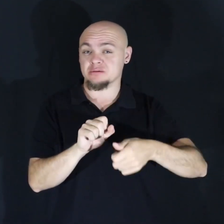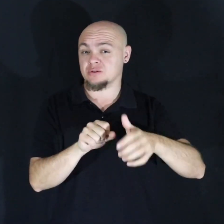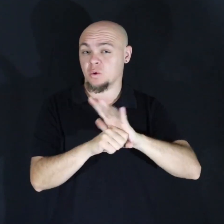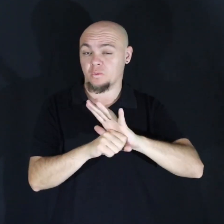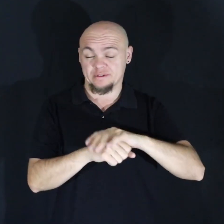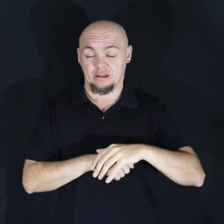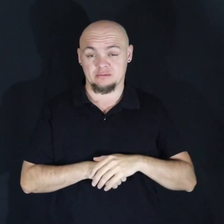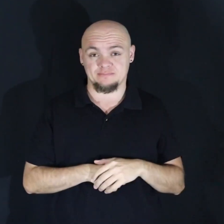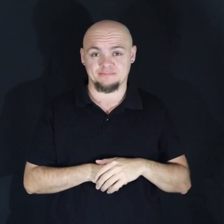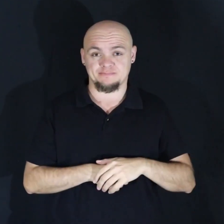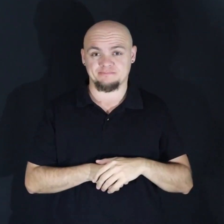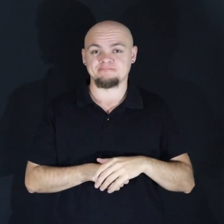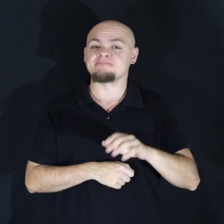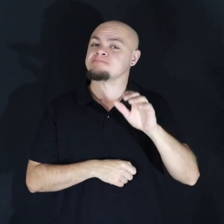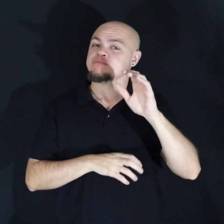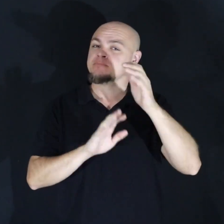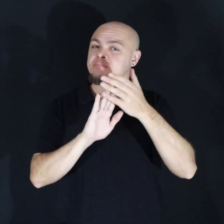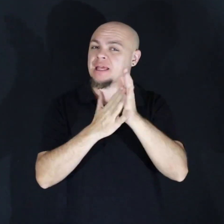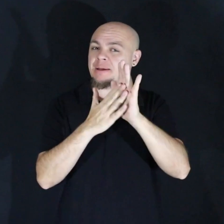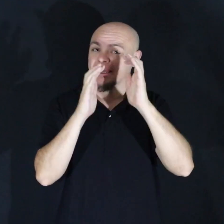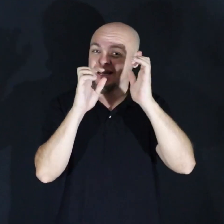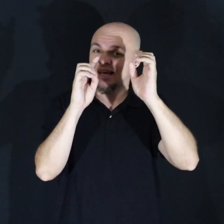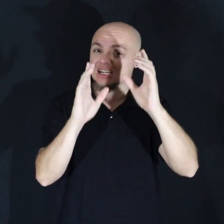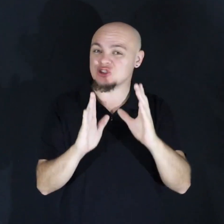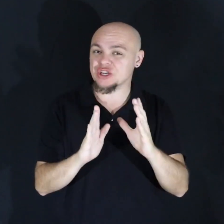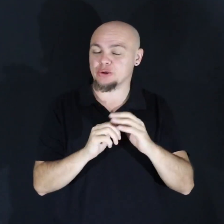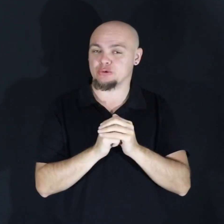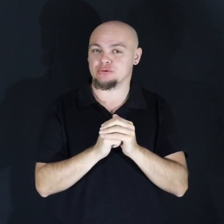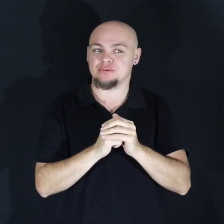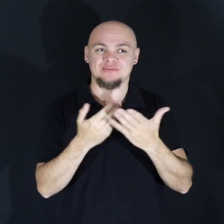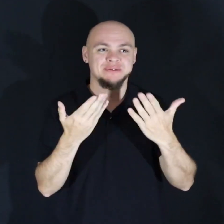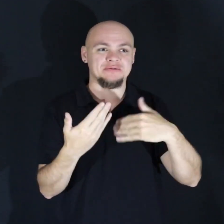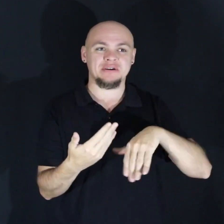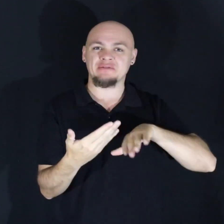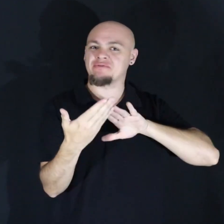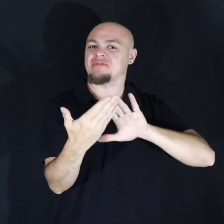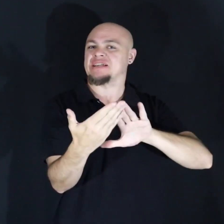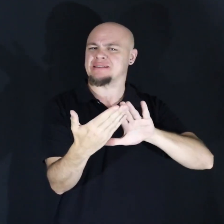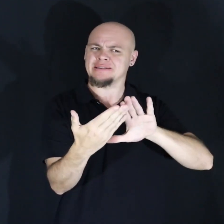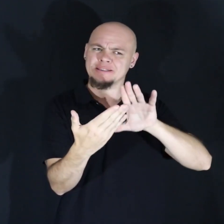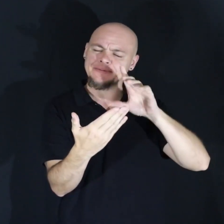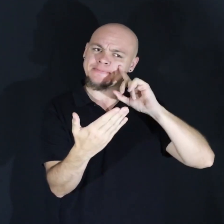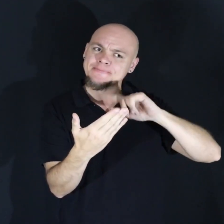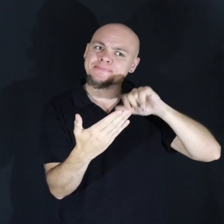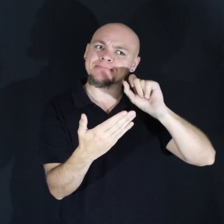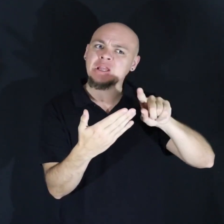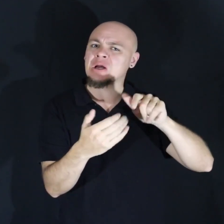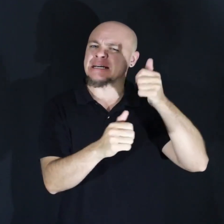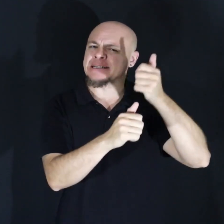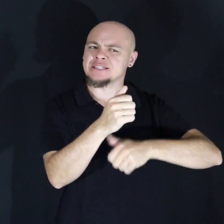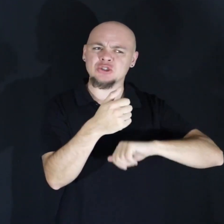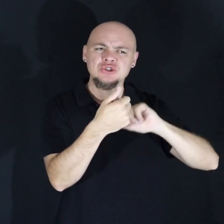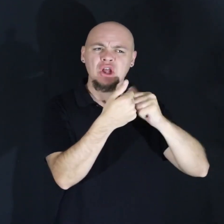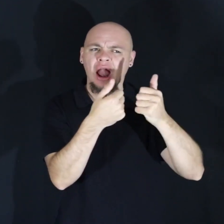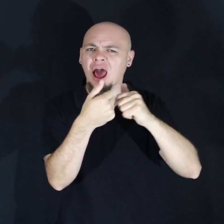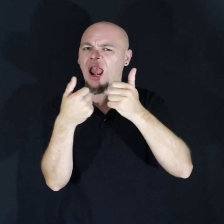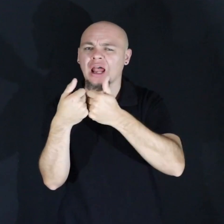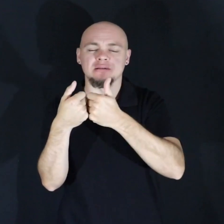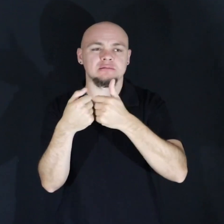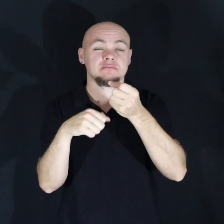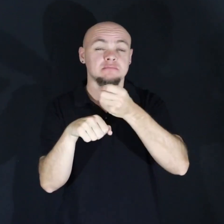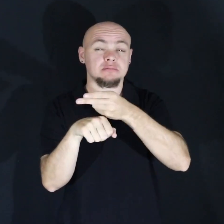pandemic, becoming an educator, facing and overcoming challenge after challenge,